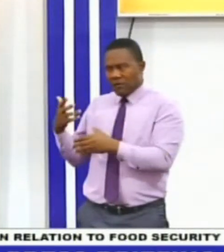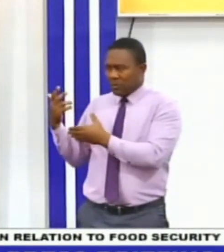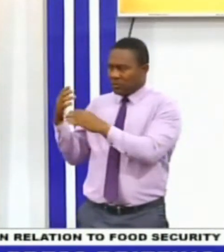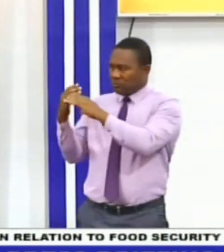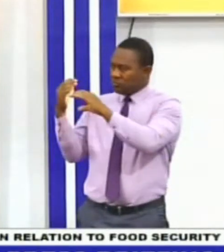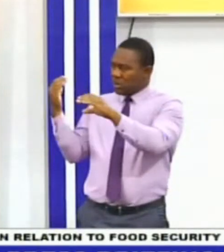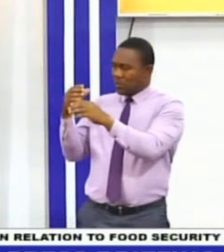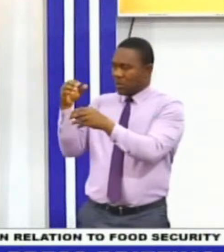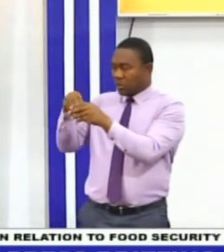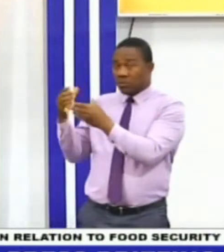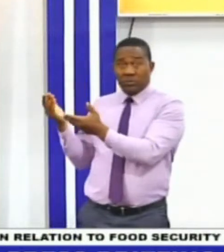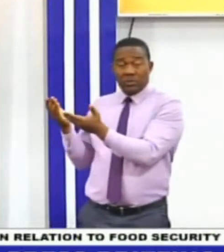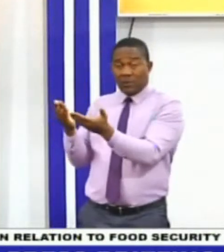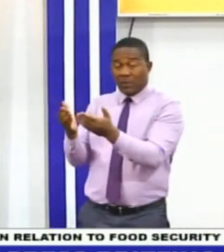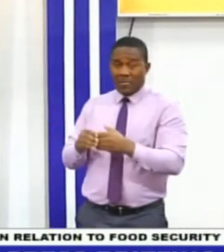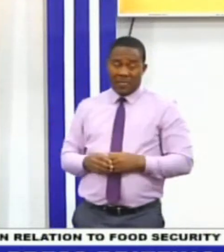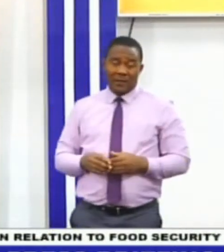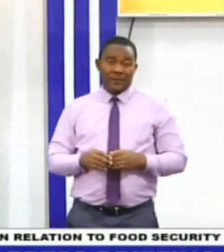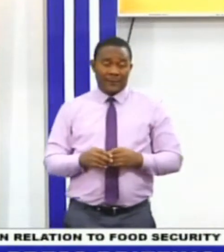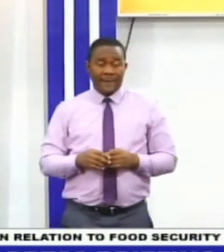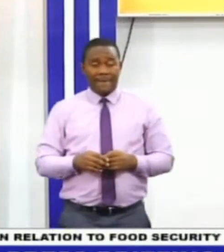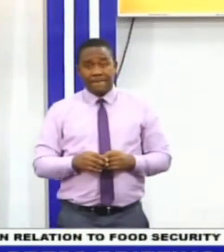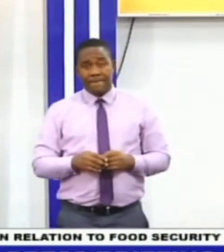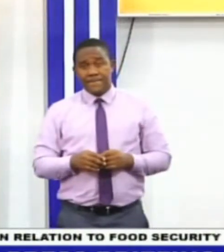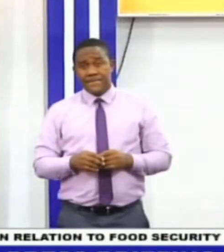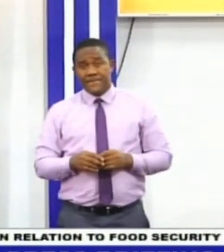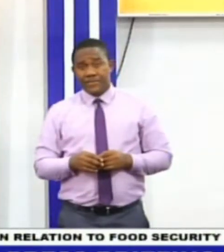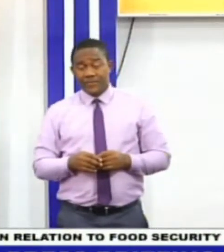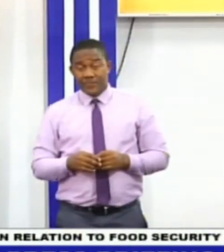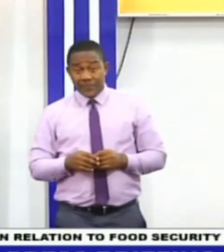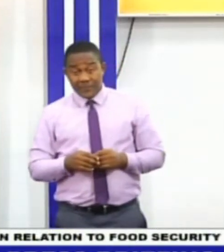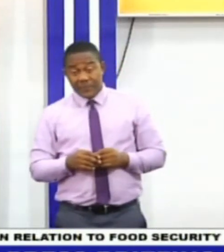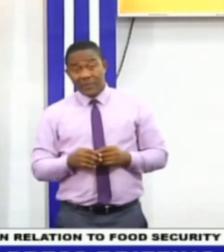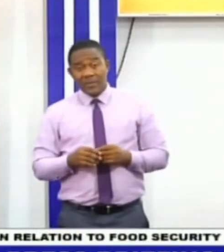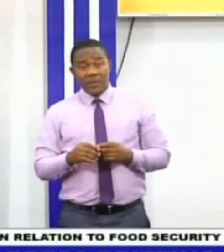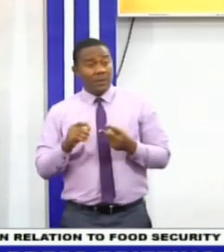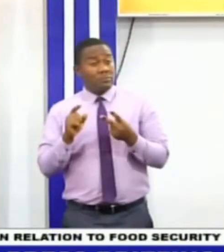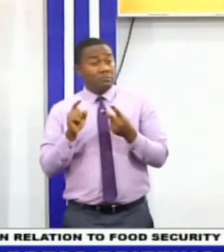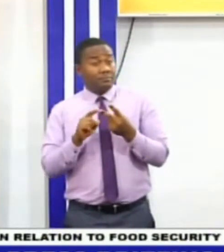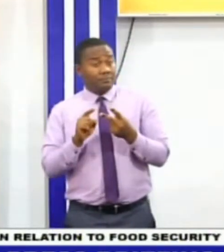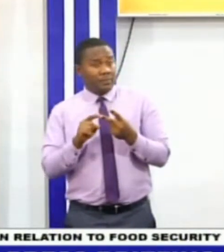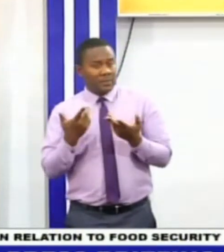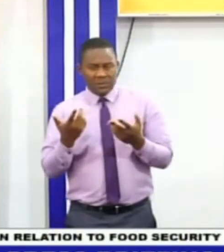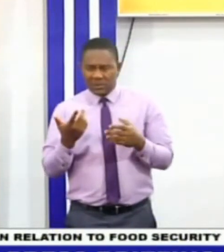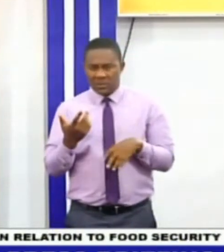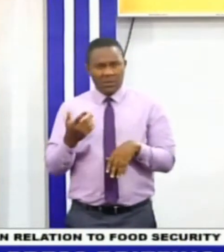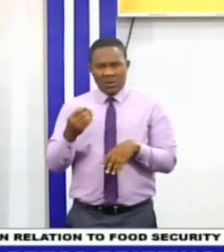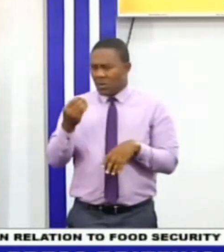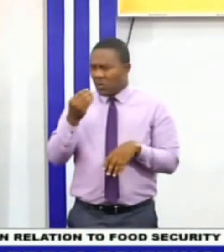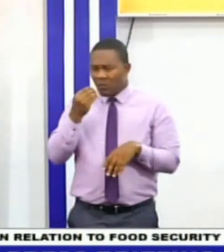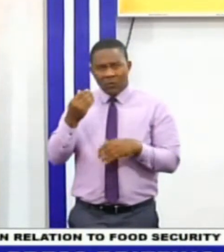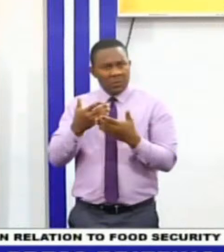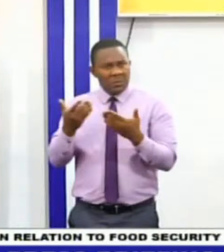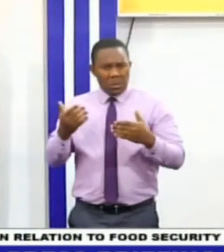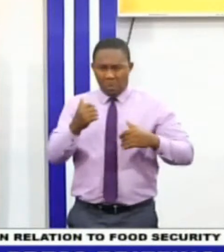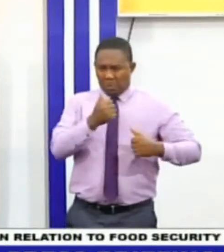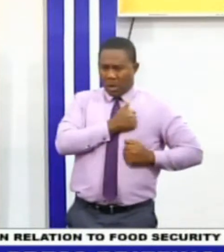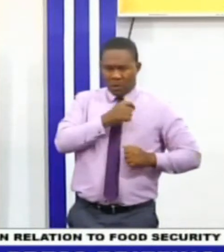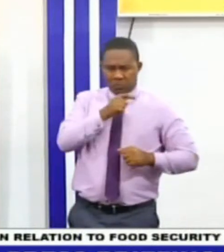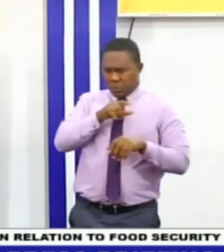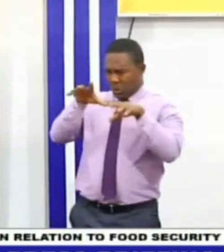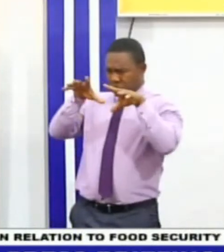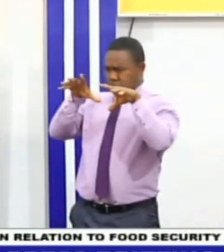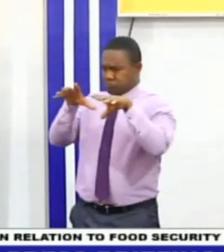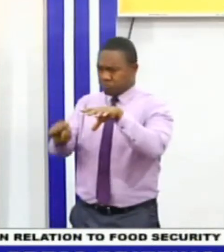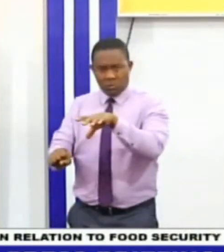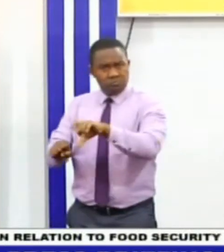Ernest, the task force of MA have seized food items. They are not required to seize food items. I think these are